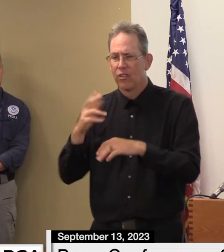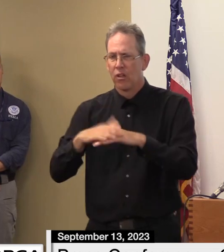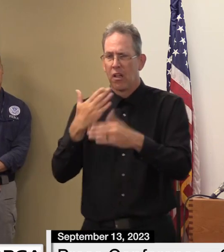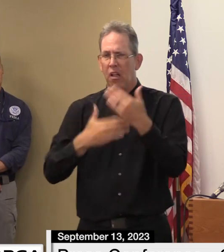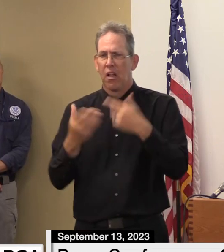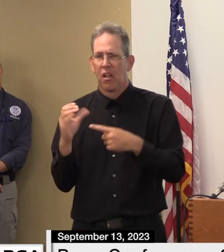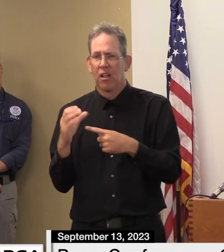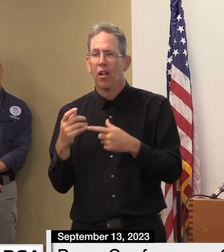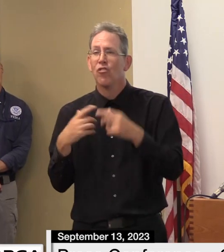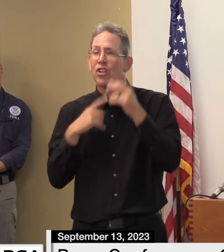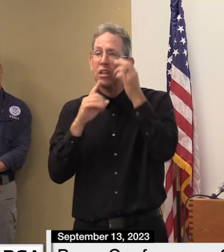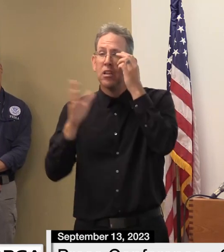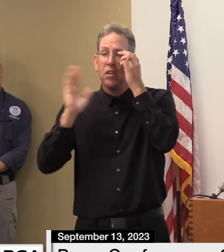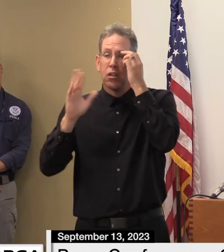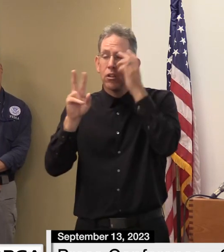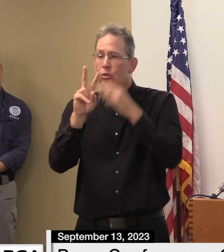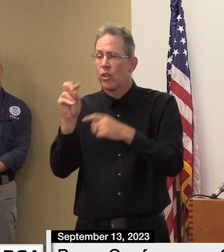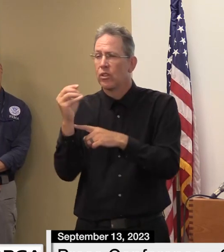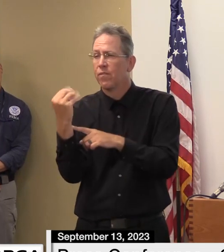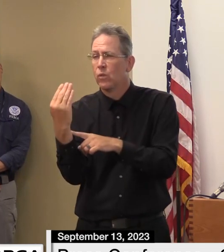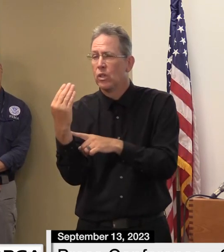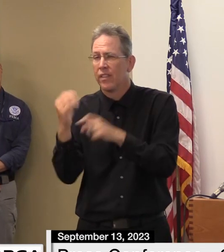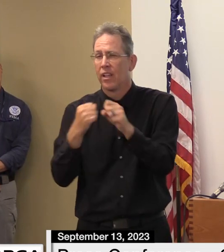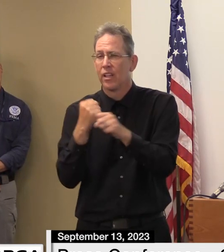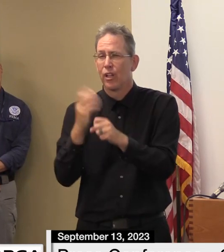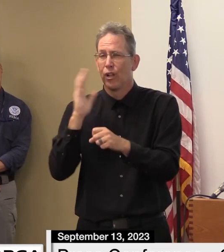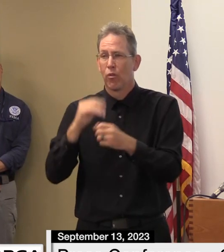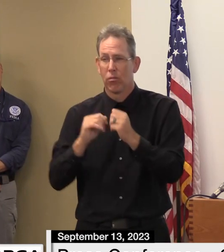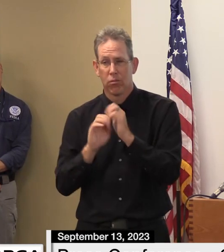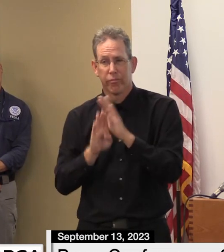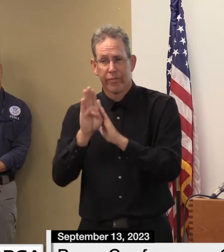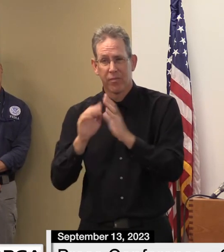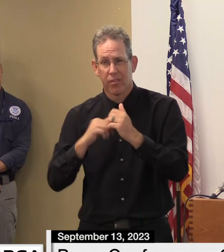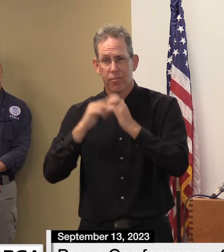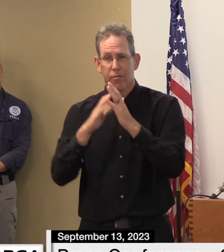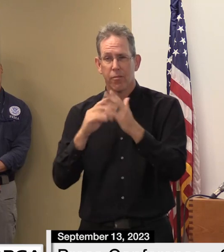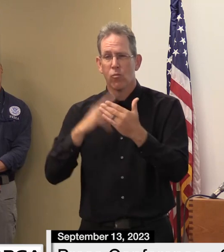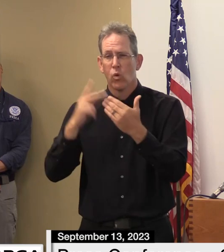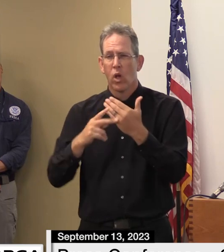like 2014, 2015, the state on average would have maybe